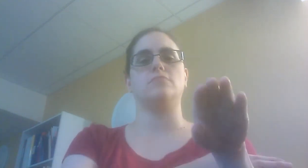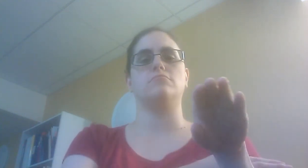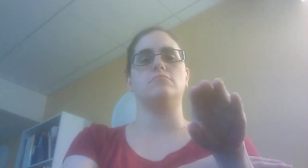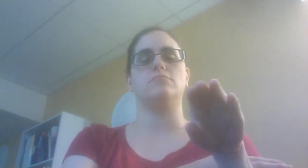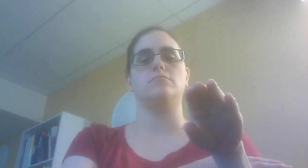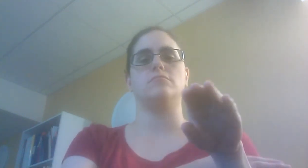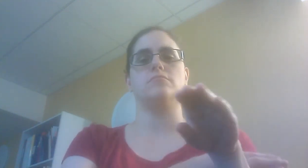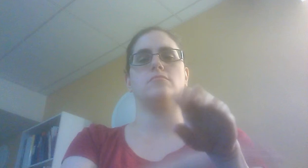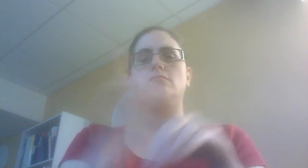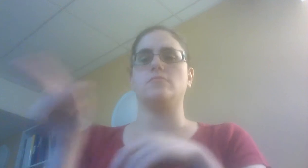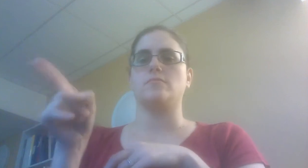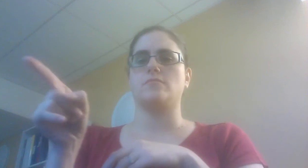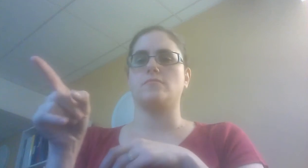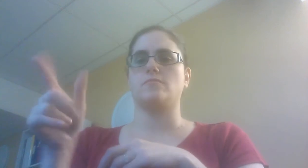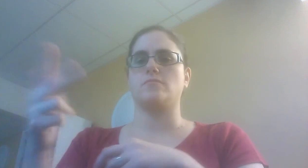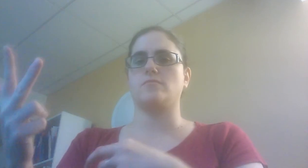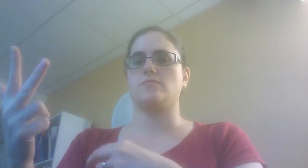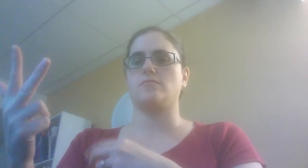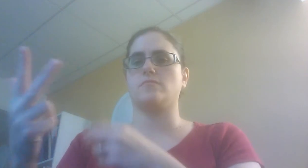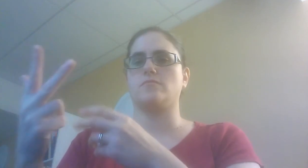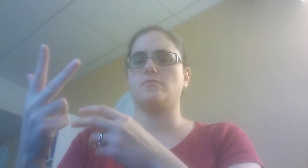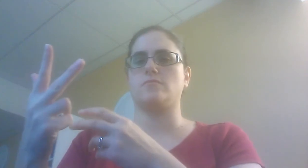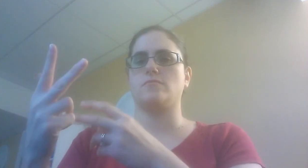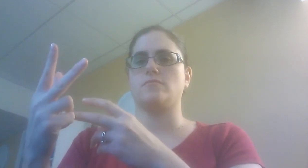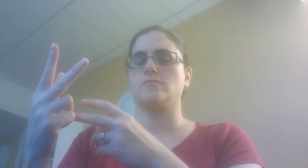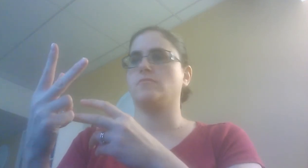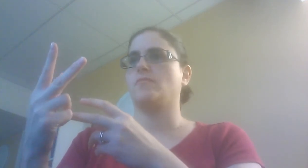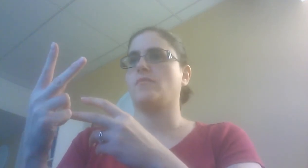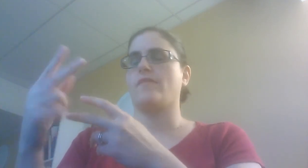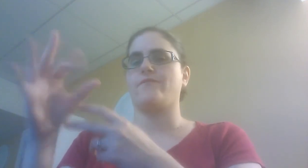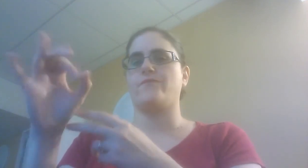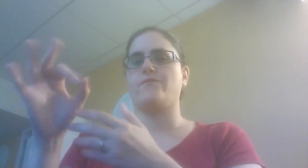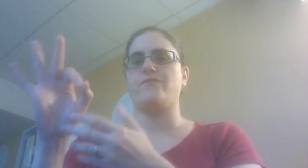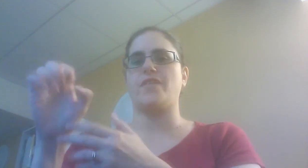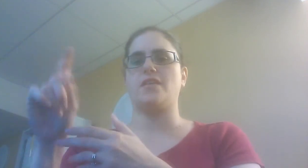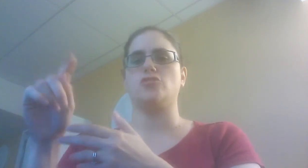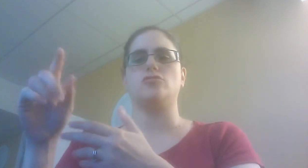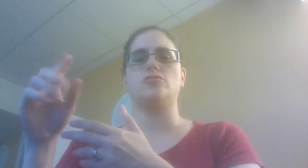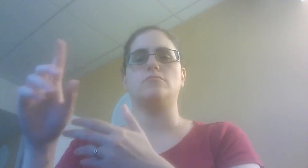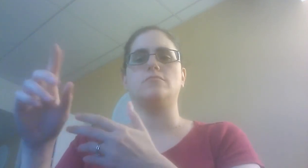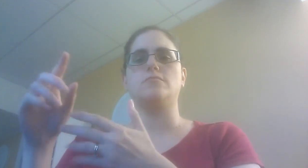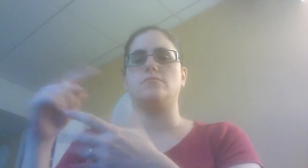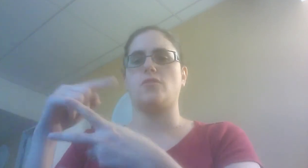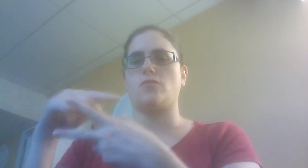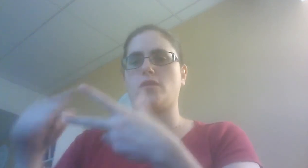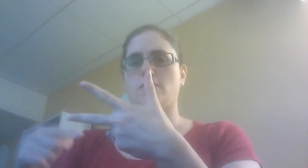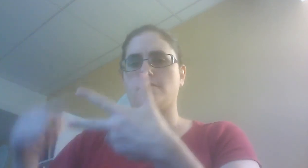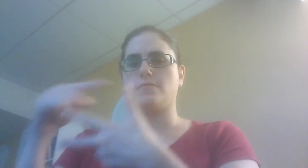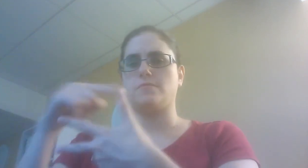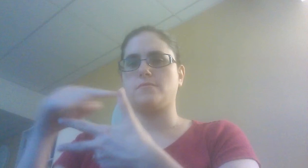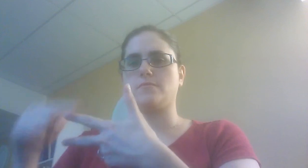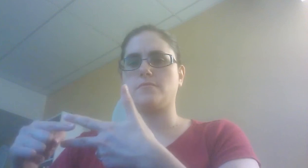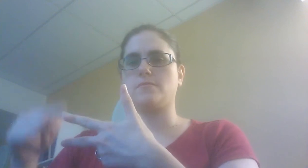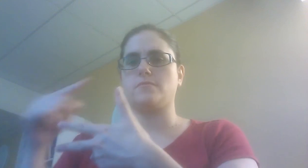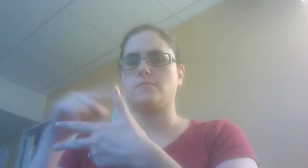prokaryotic cells, there are three distinctive features about them. Now, when I go through and give you the list of three